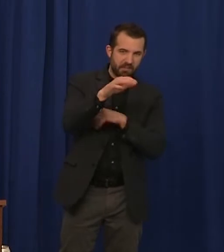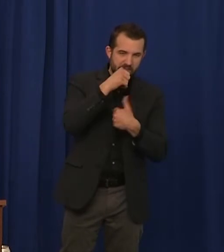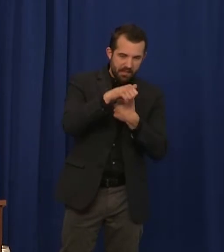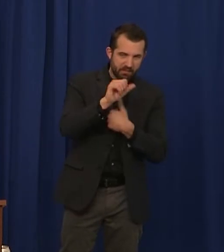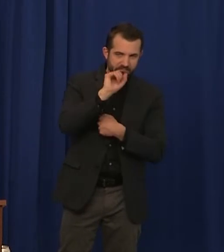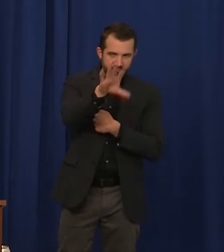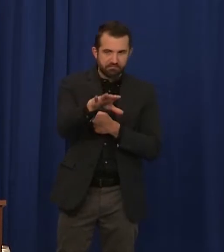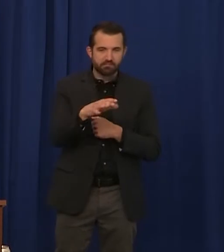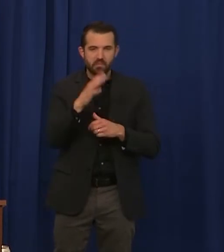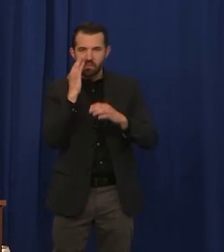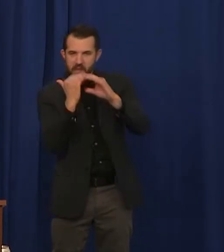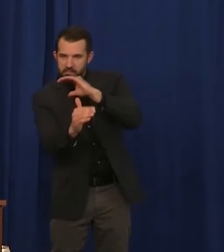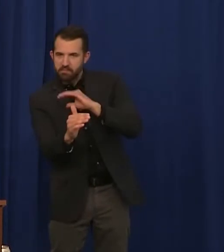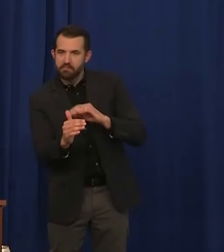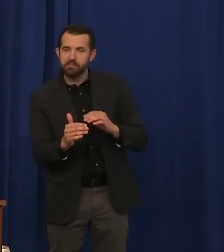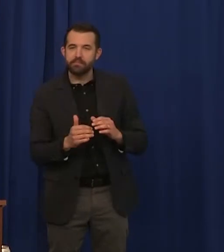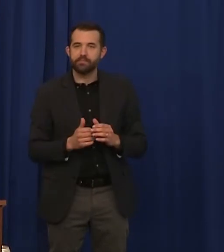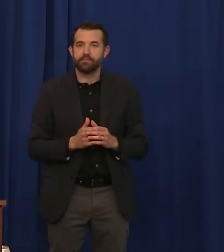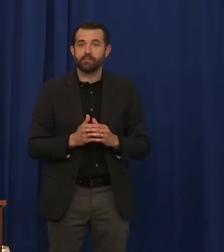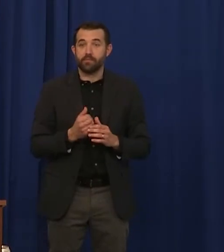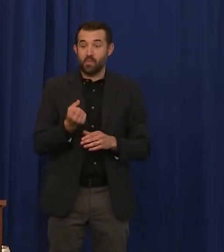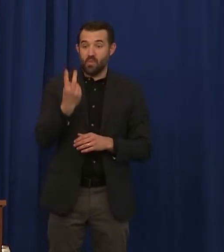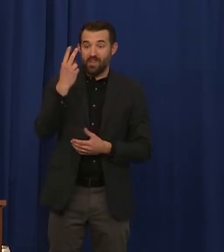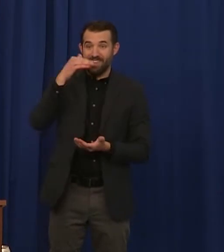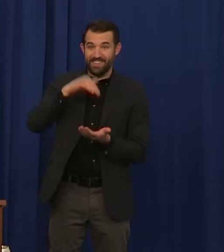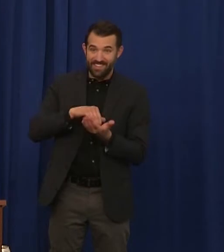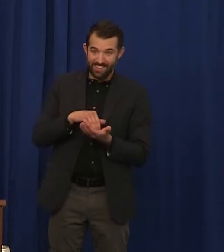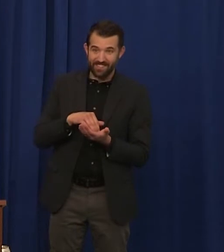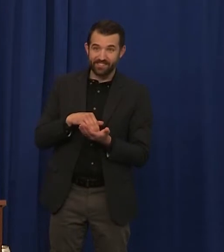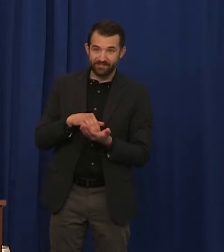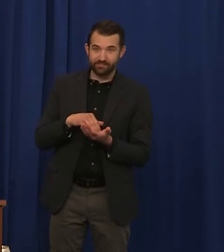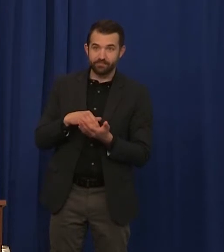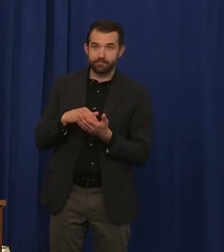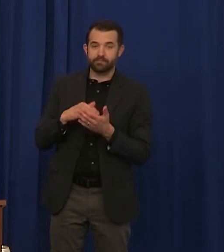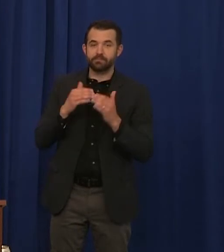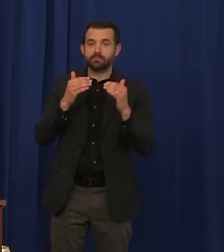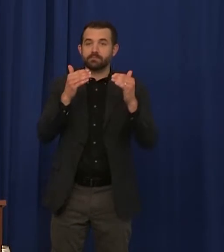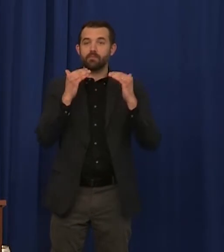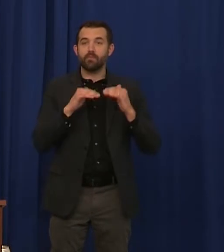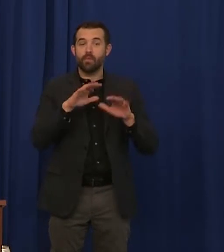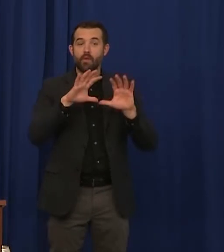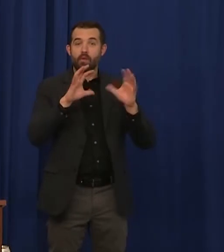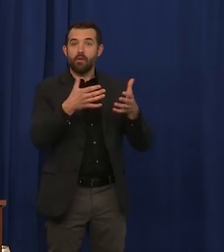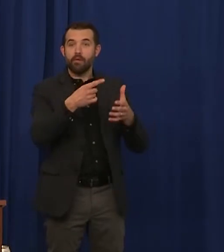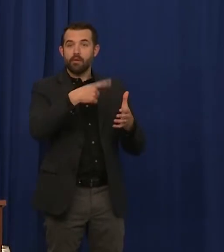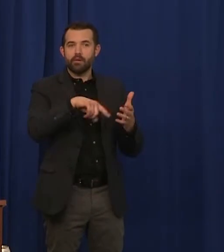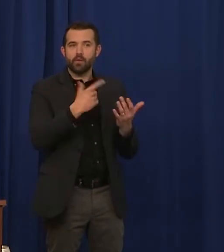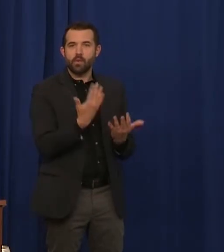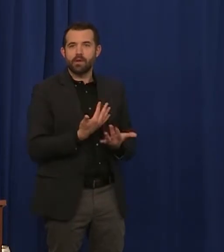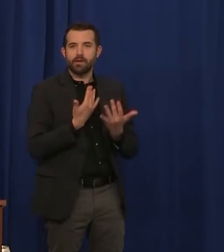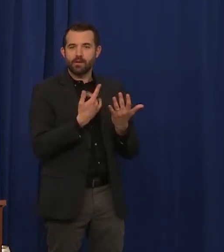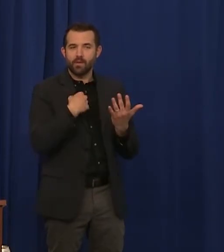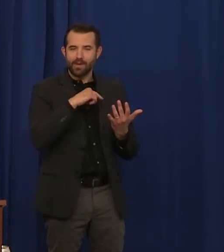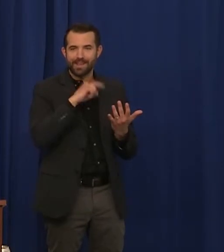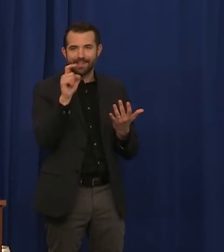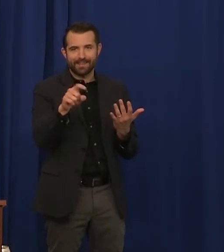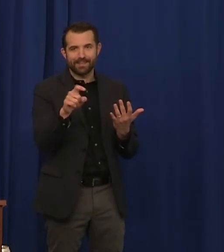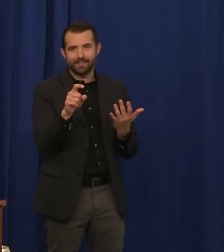And then the remaining folks, we're also either looking at scheduling fact-finding if